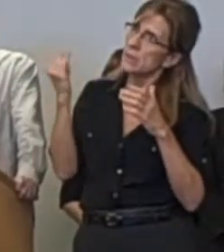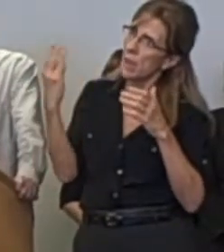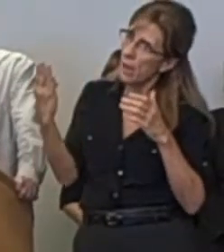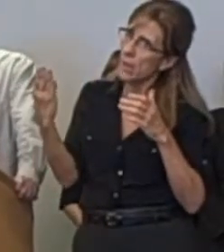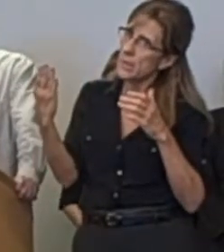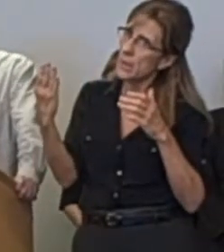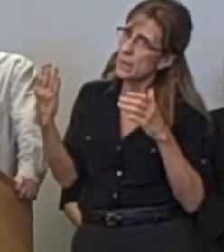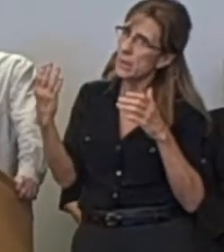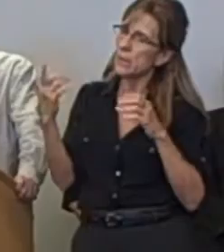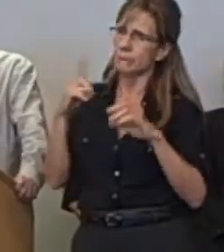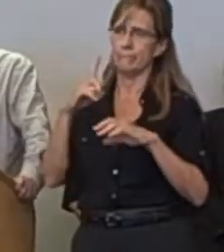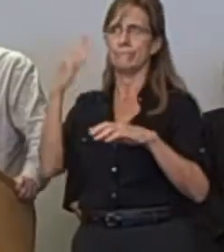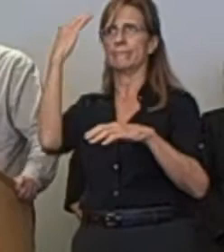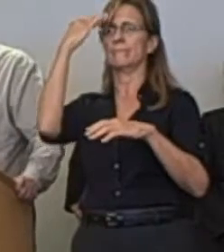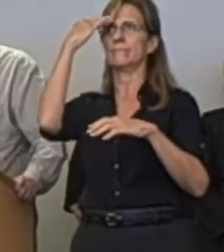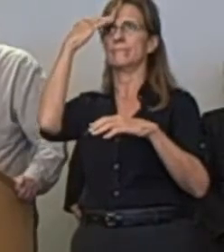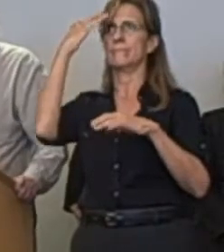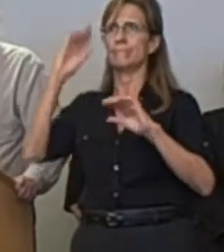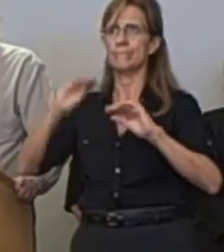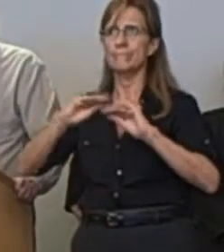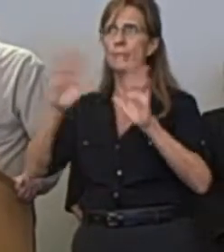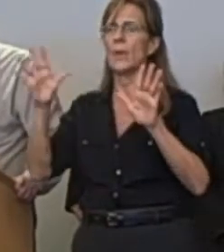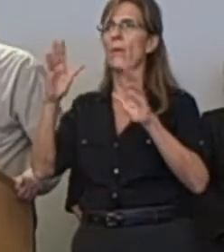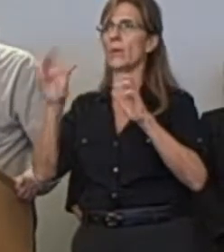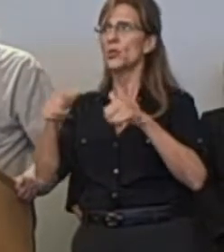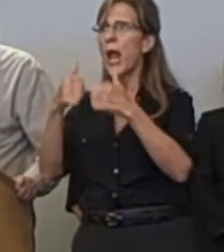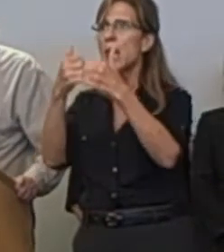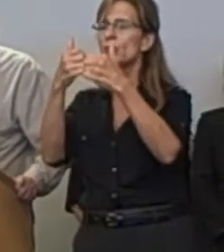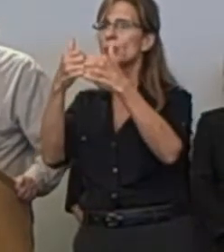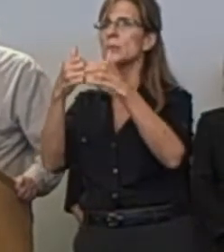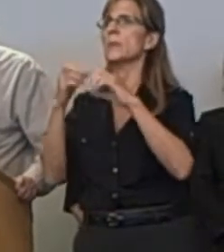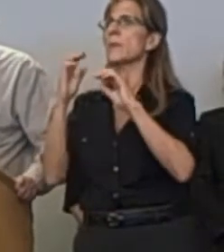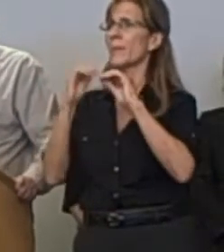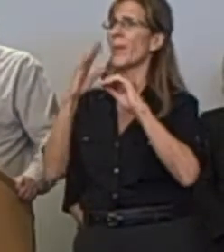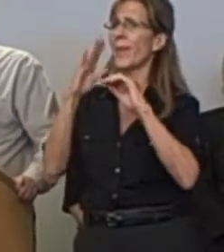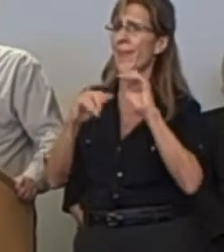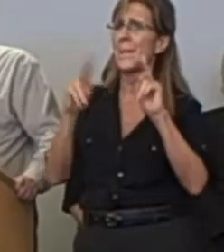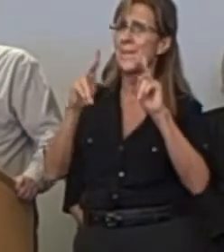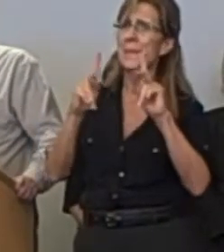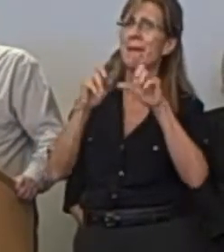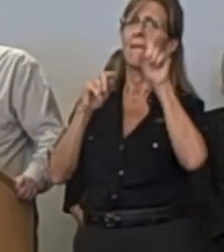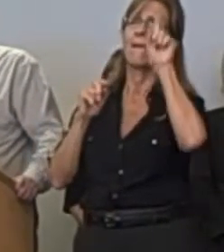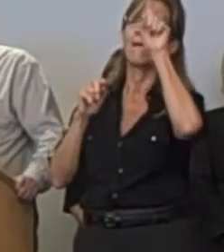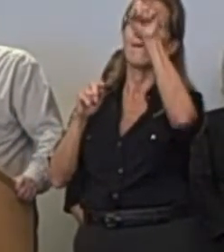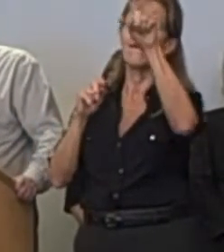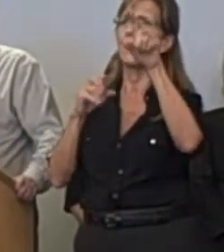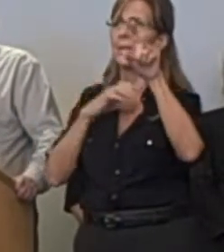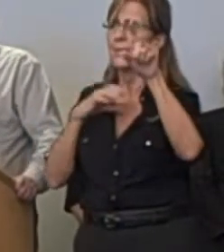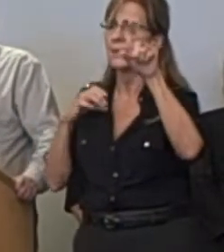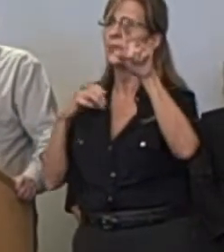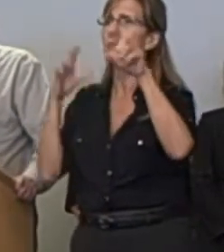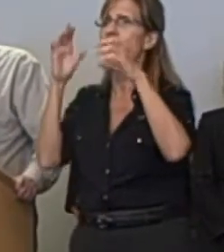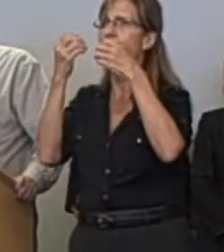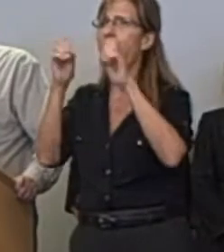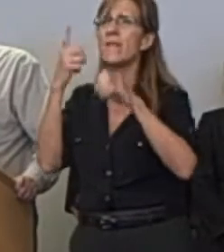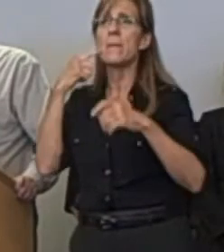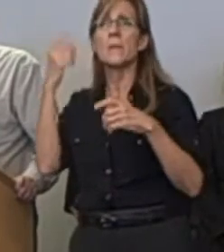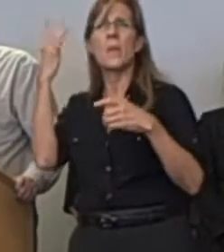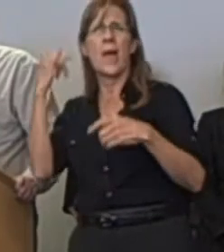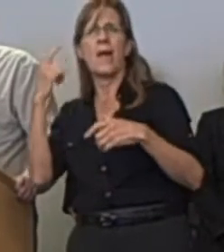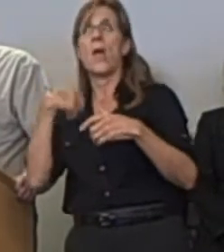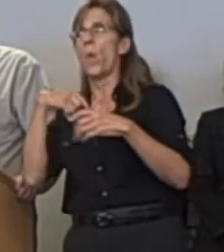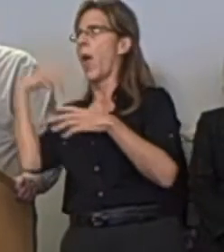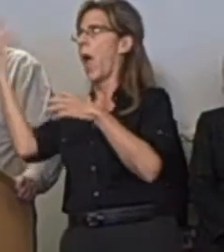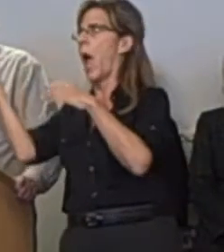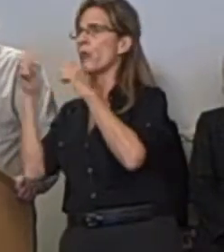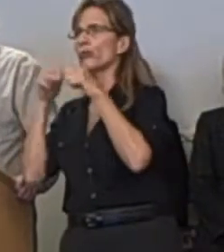and we are well aware of the challenges, probably far more aware than the people in the chancellor's office, because we are out there with